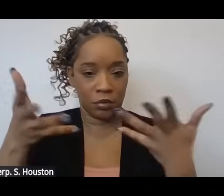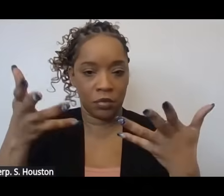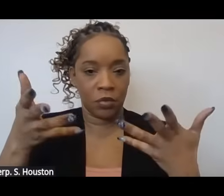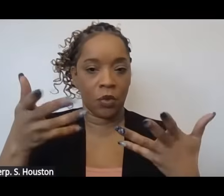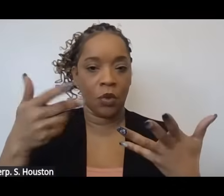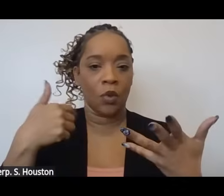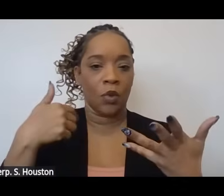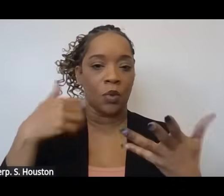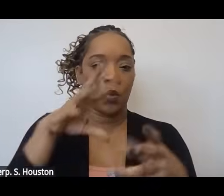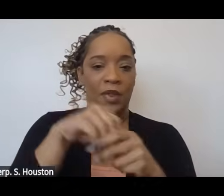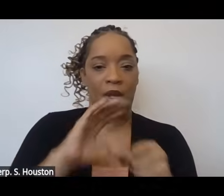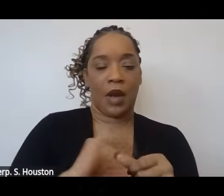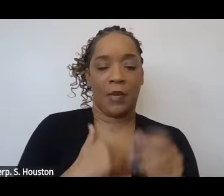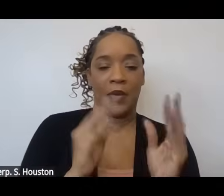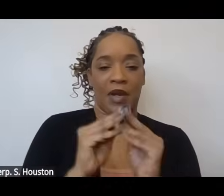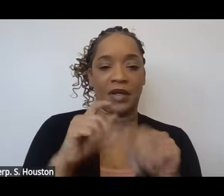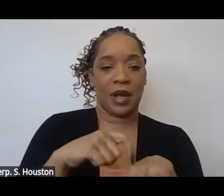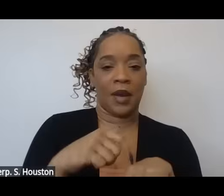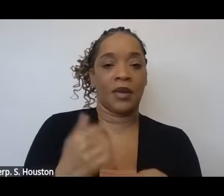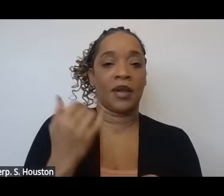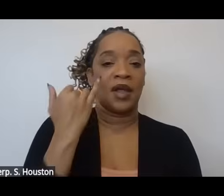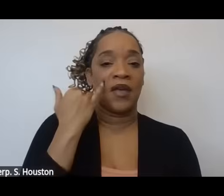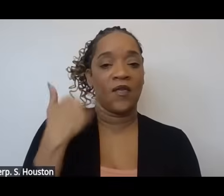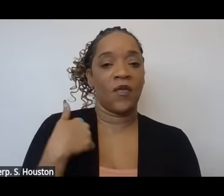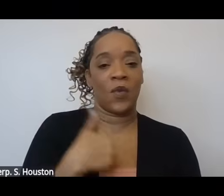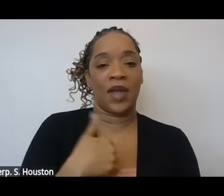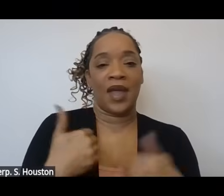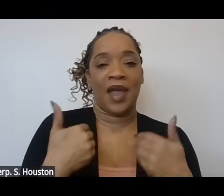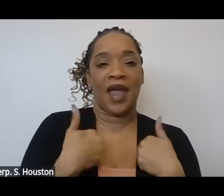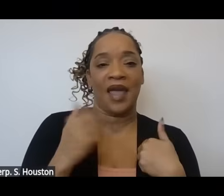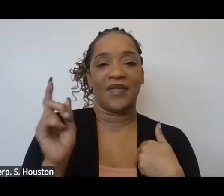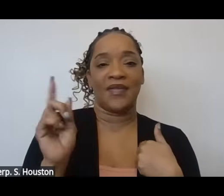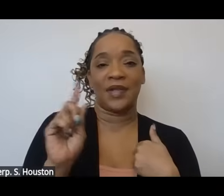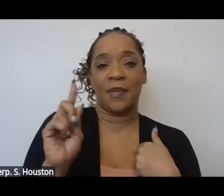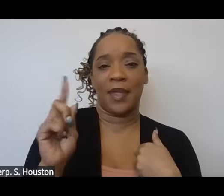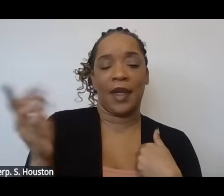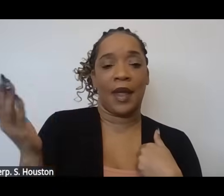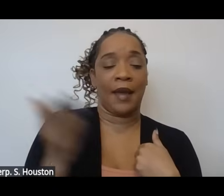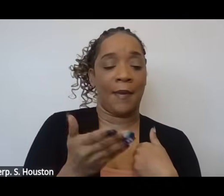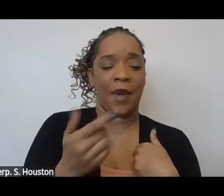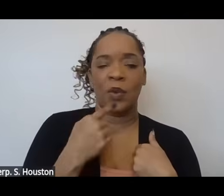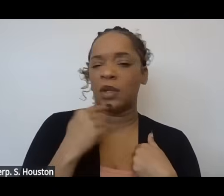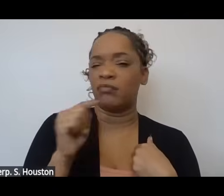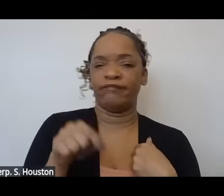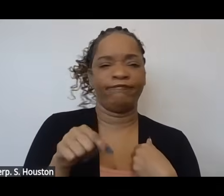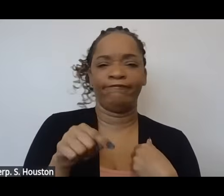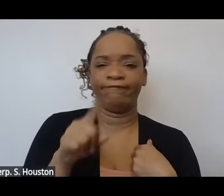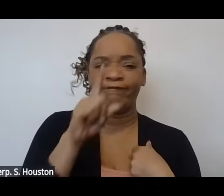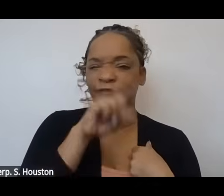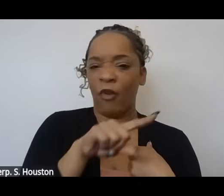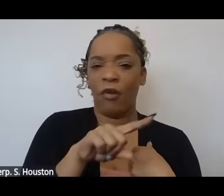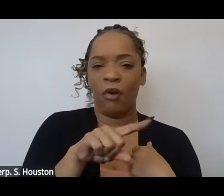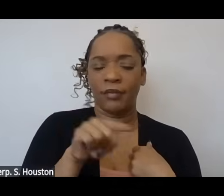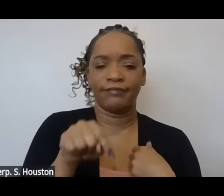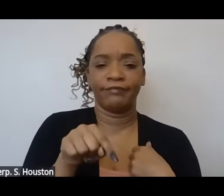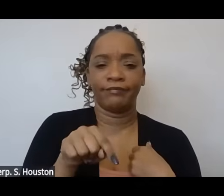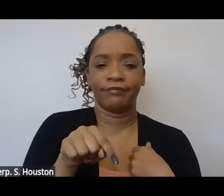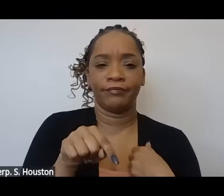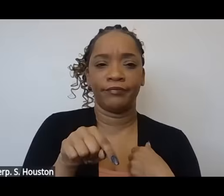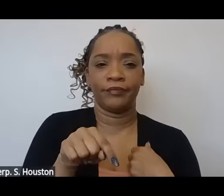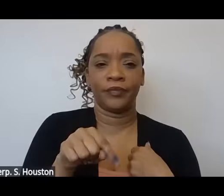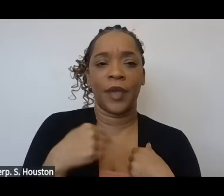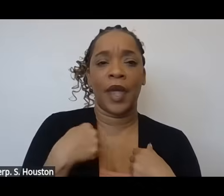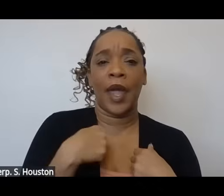someone that we come back with and we say, hey, this is a fraudulent signature, this is a fraudulent gatherer, and we kick that over for